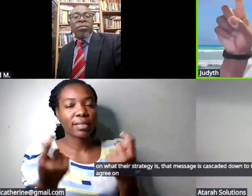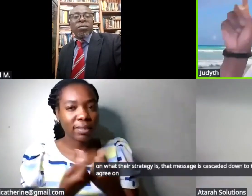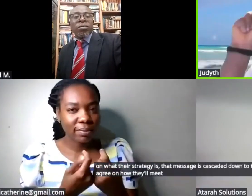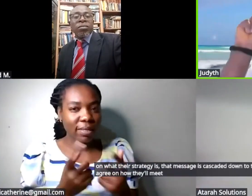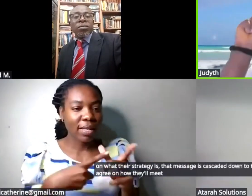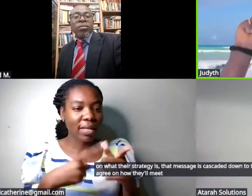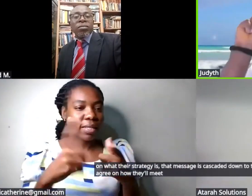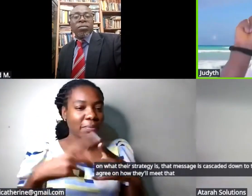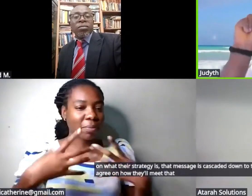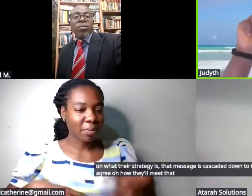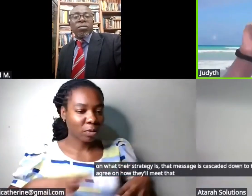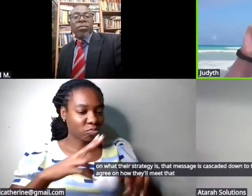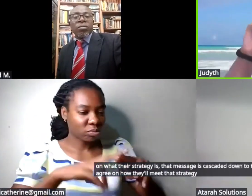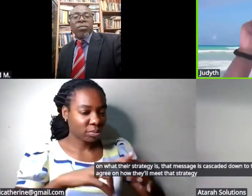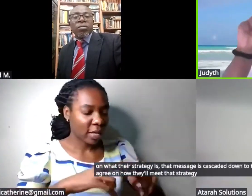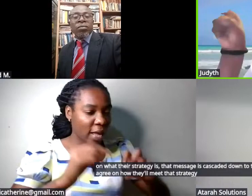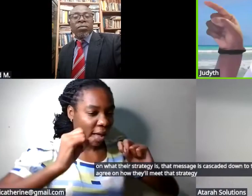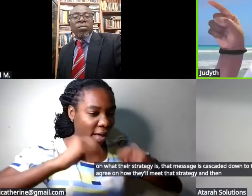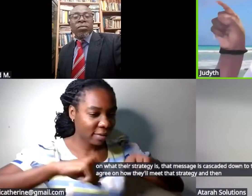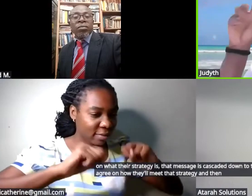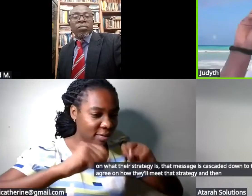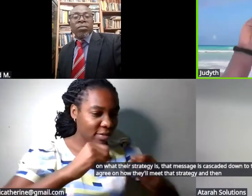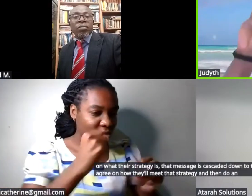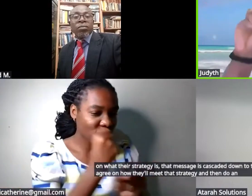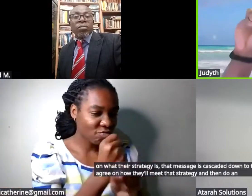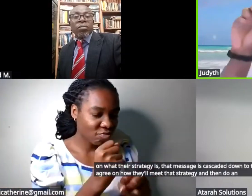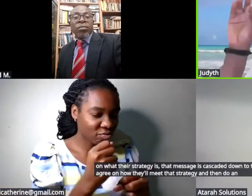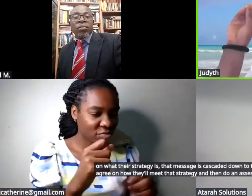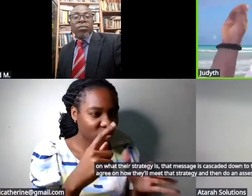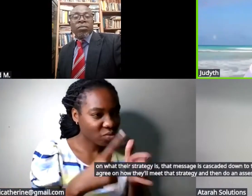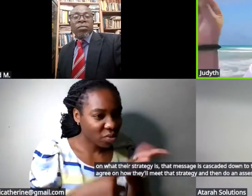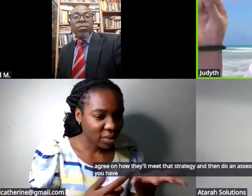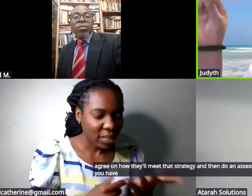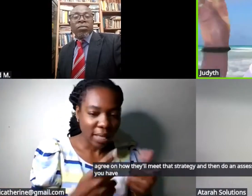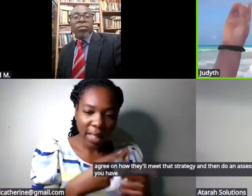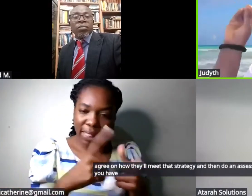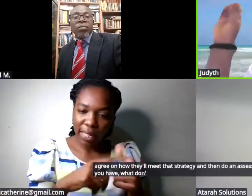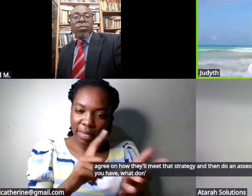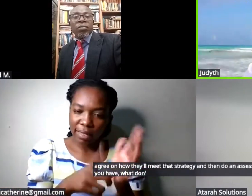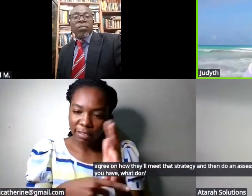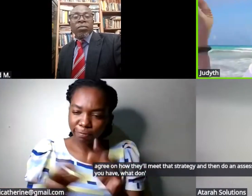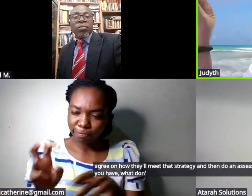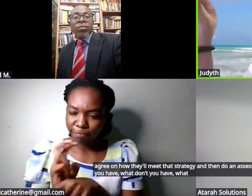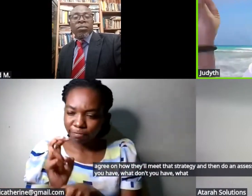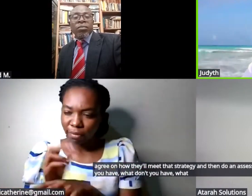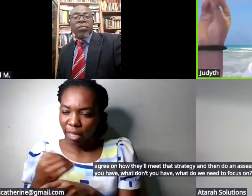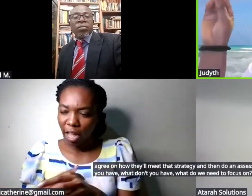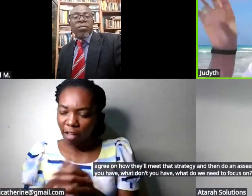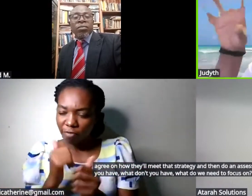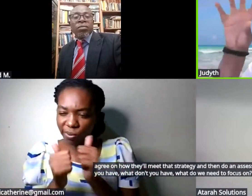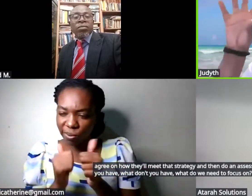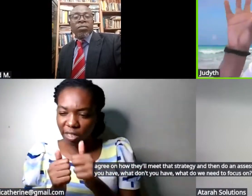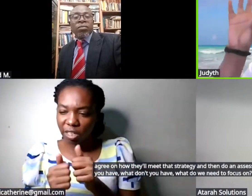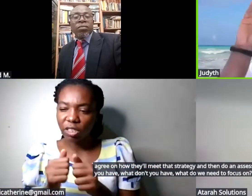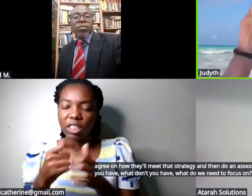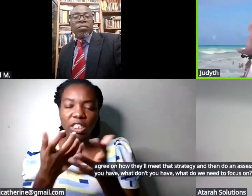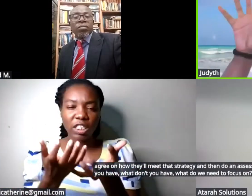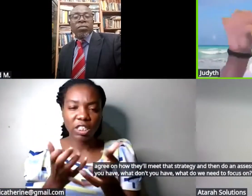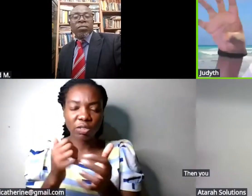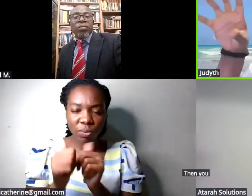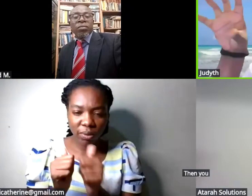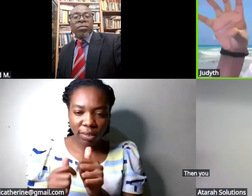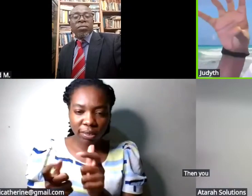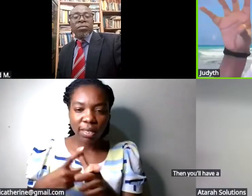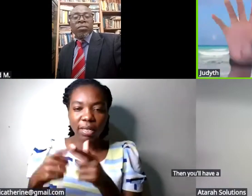strategy, and then do an assessment of what do you have, what don't you have, what do we need to focus on. Then you'll have a